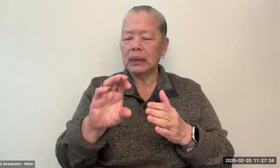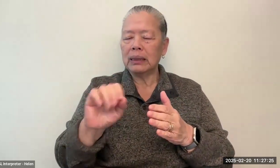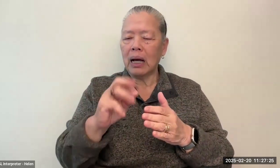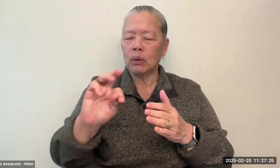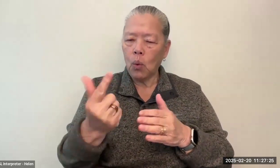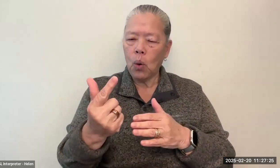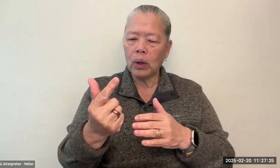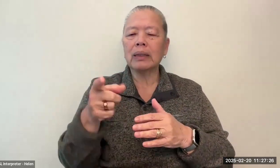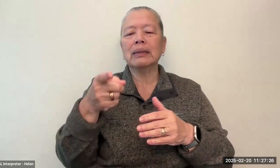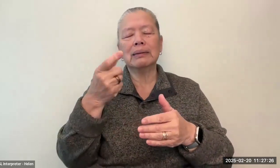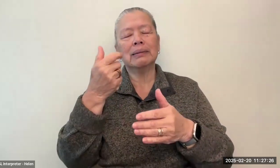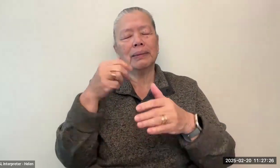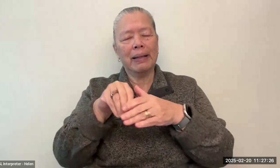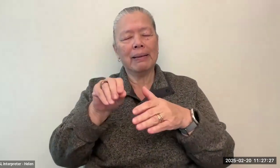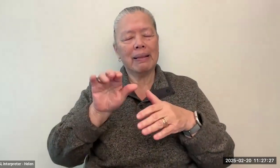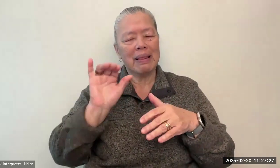resourceumc.org/regionalization.